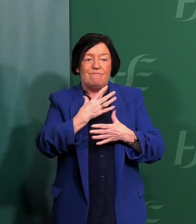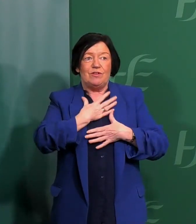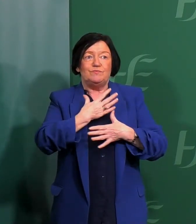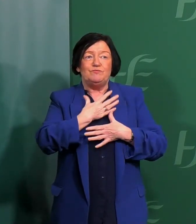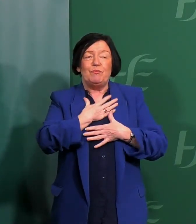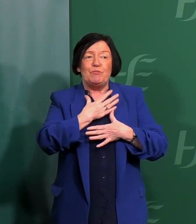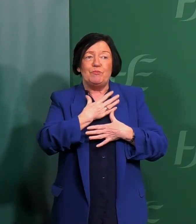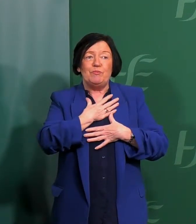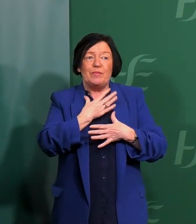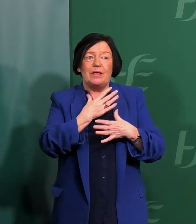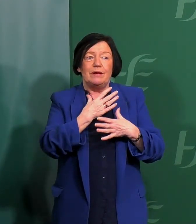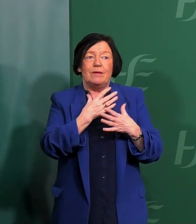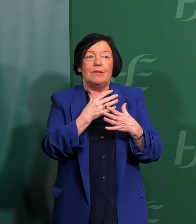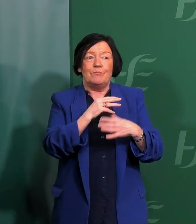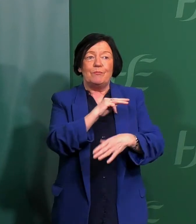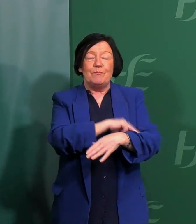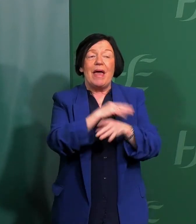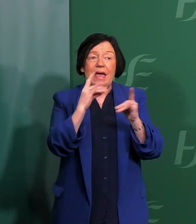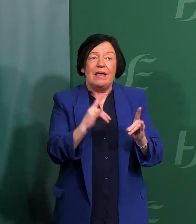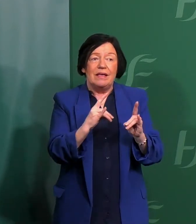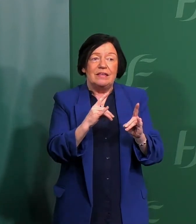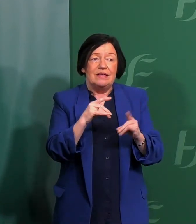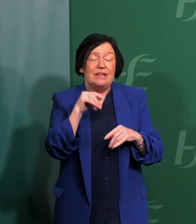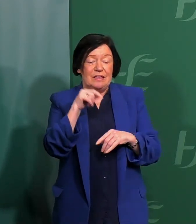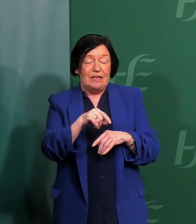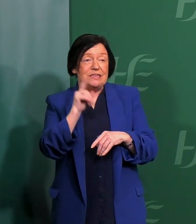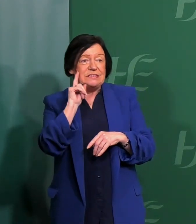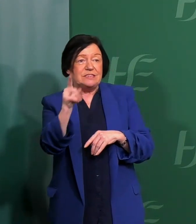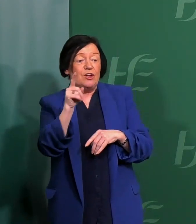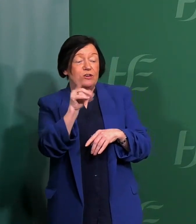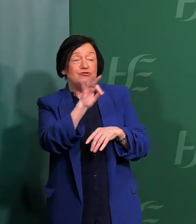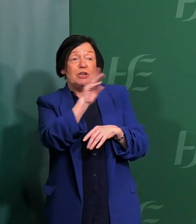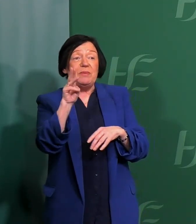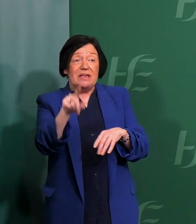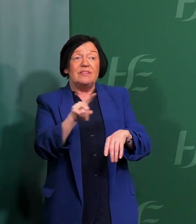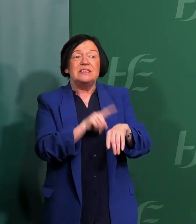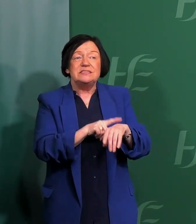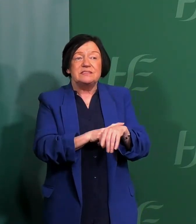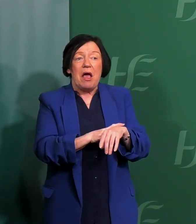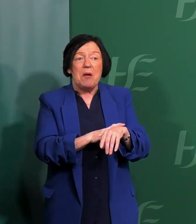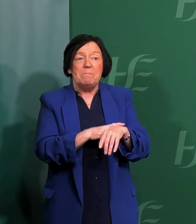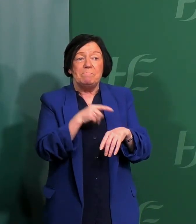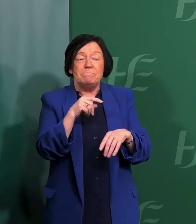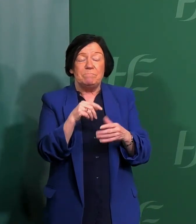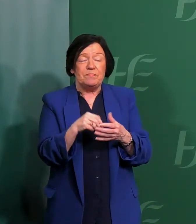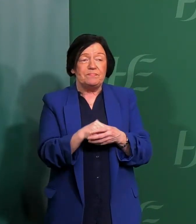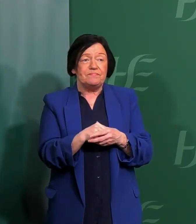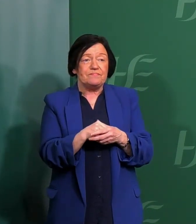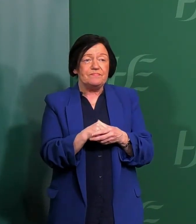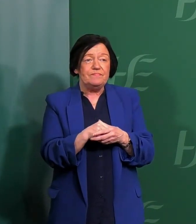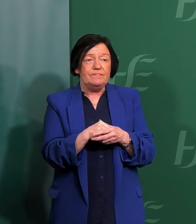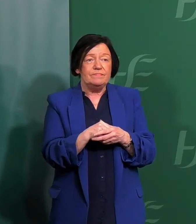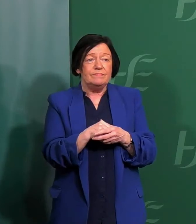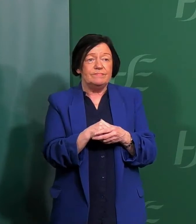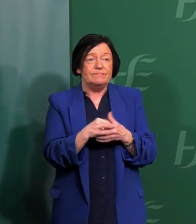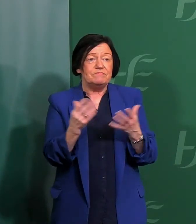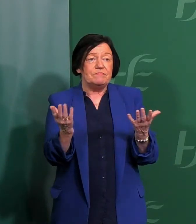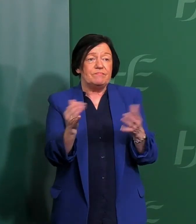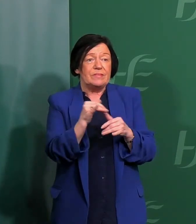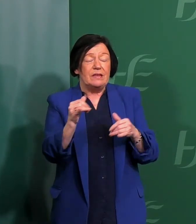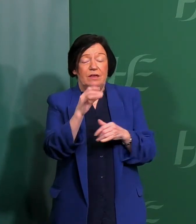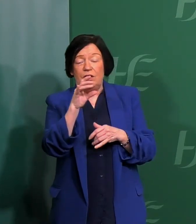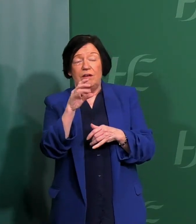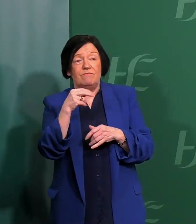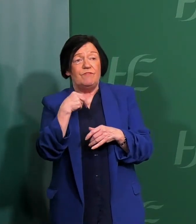respiratory complaint. It's the commonest reason to see your GP at this time of the year. It's a